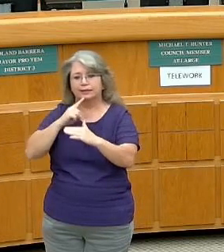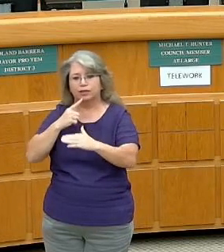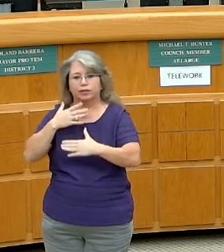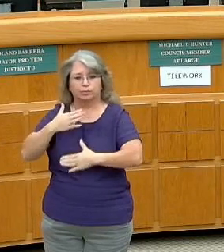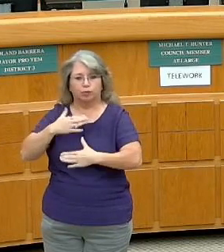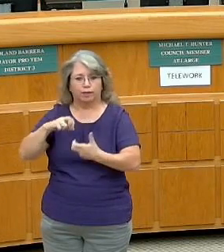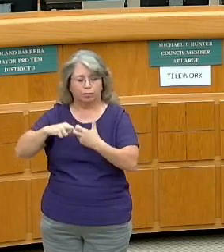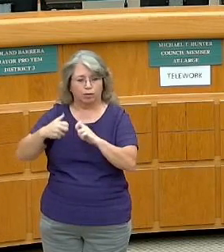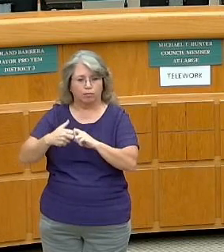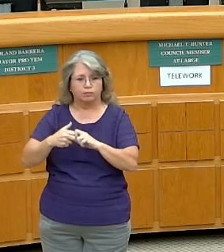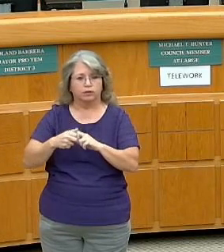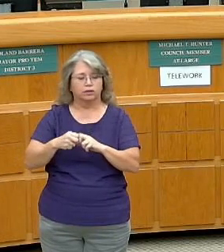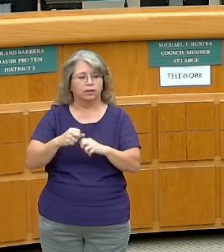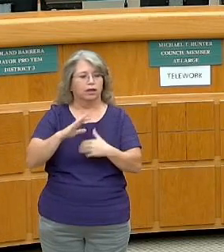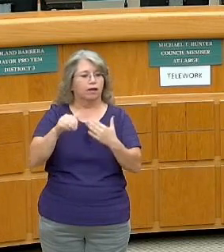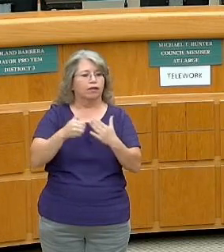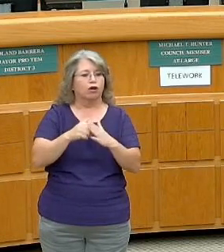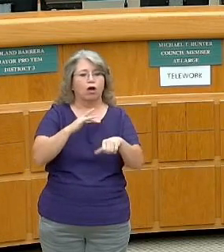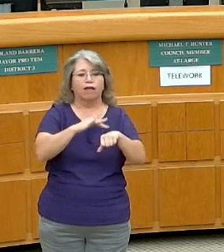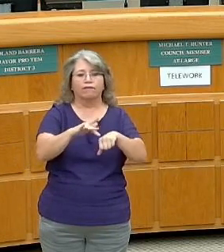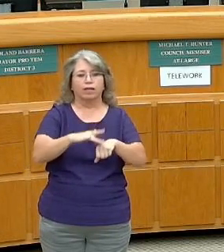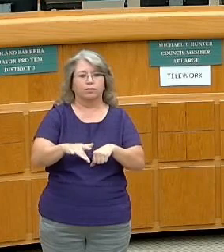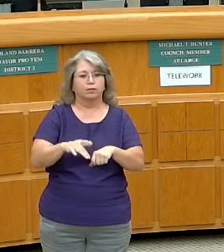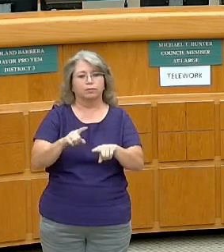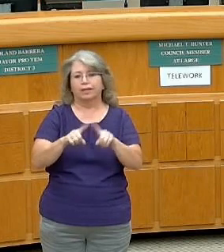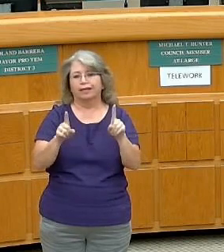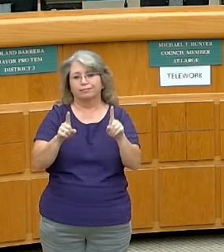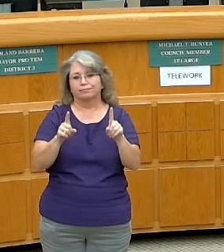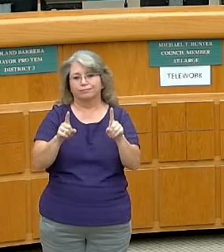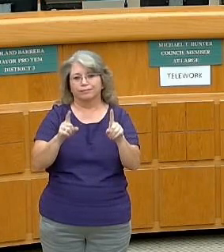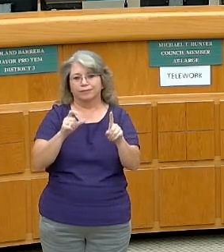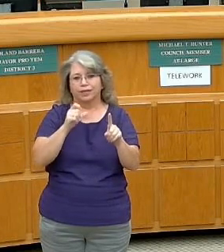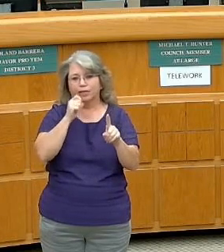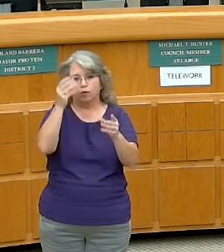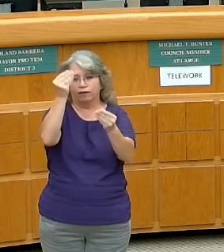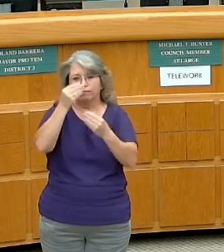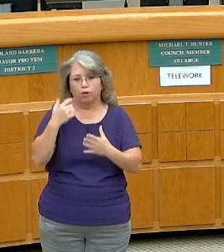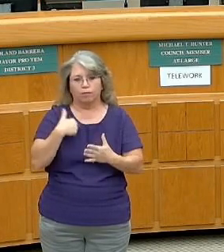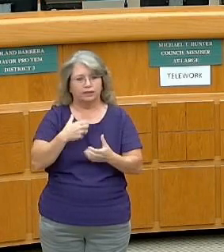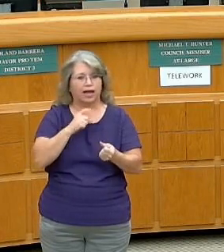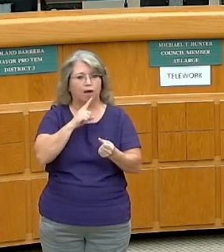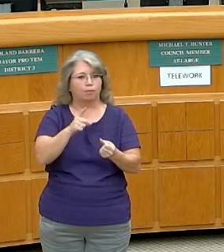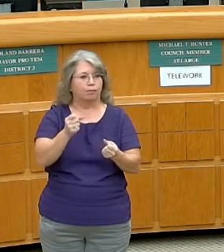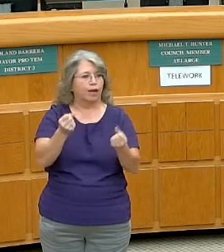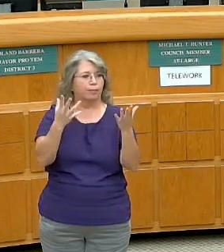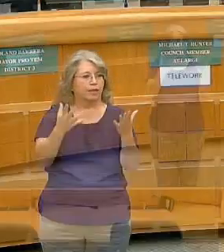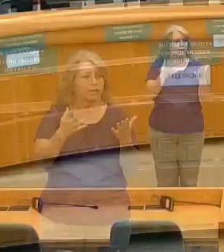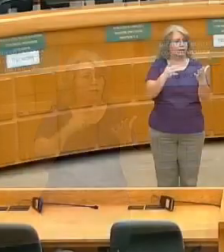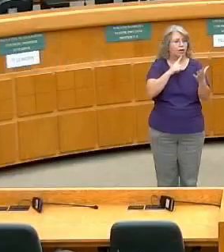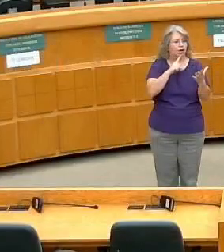are all available. They don't report on the numbers being used to us anyway.